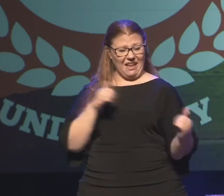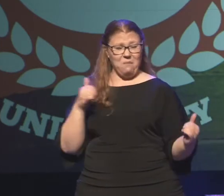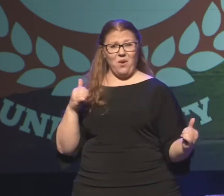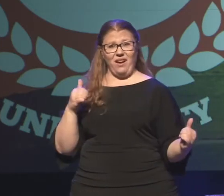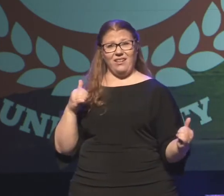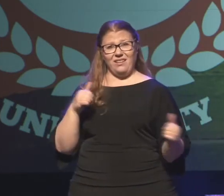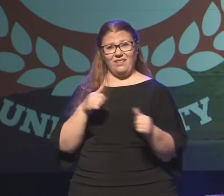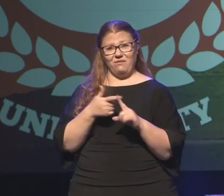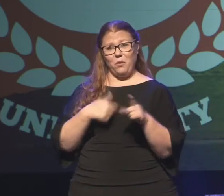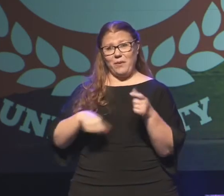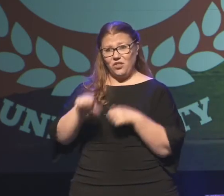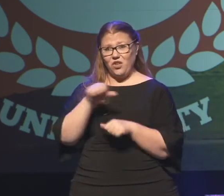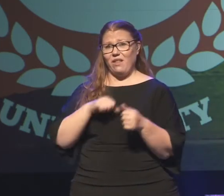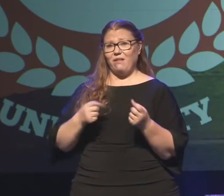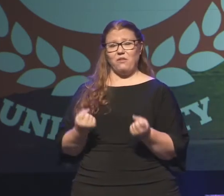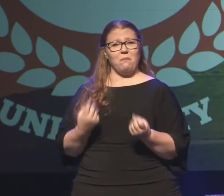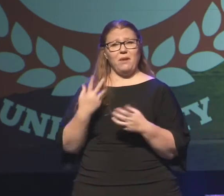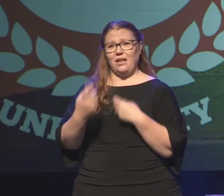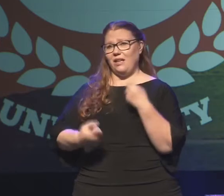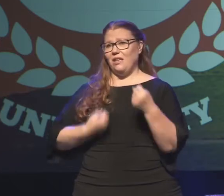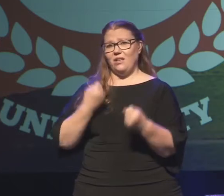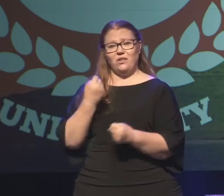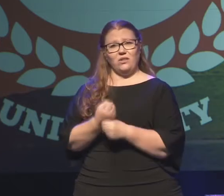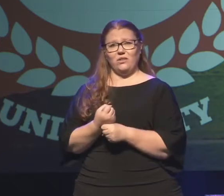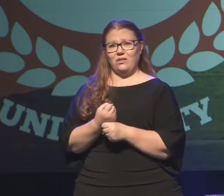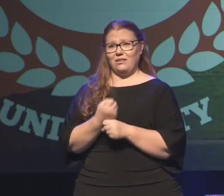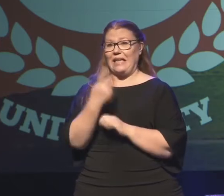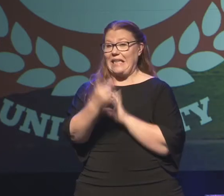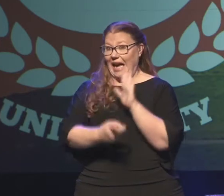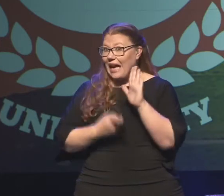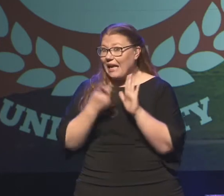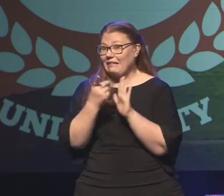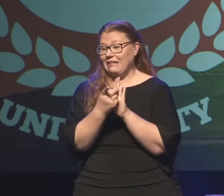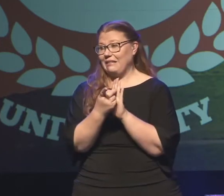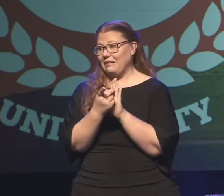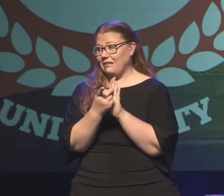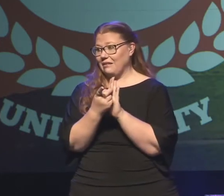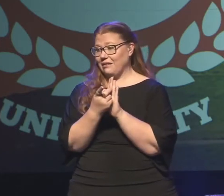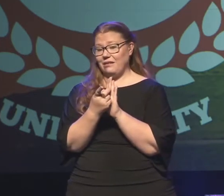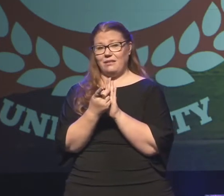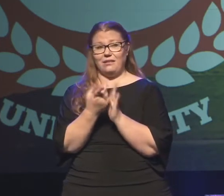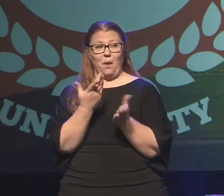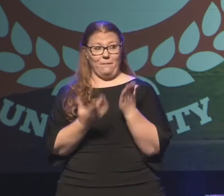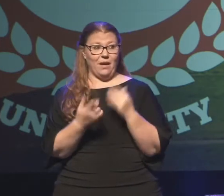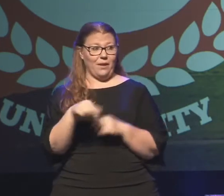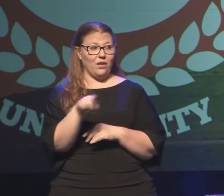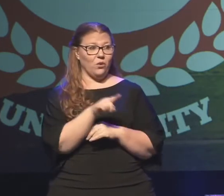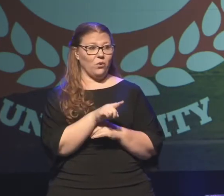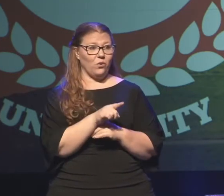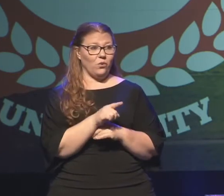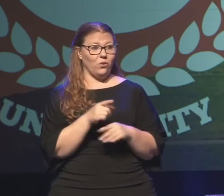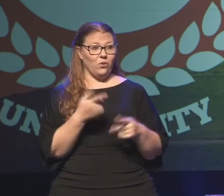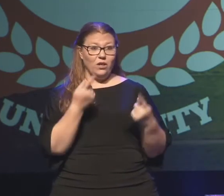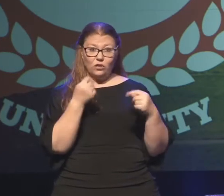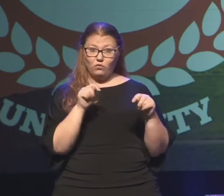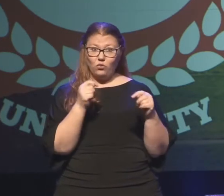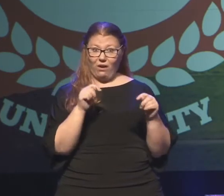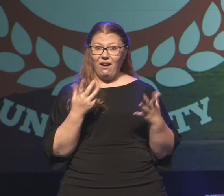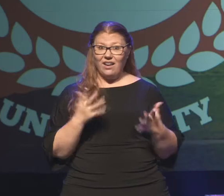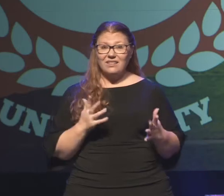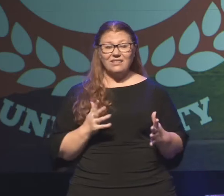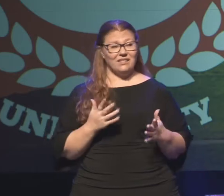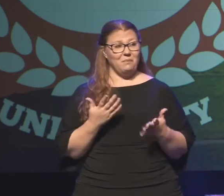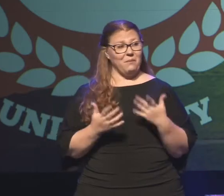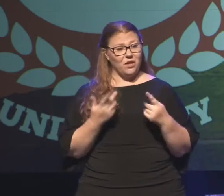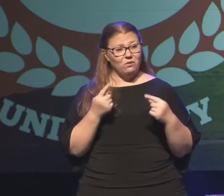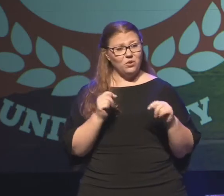each other for years and decades. It might be you. And you've tried, or maybe